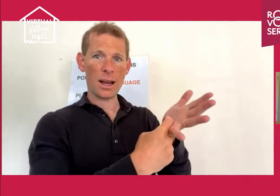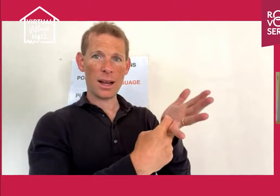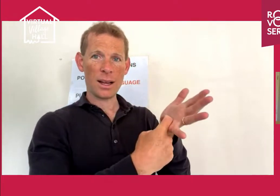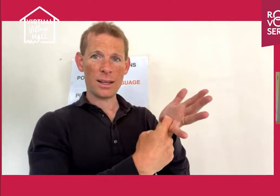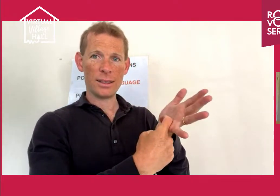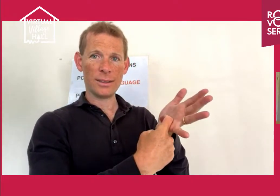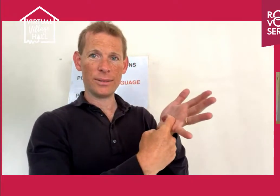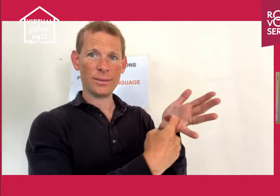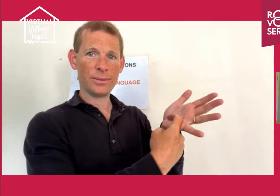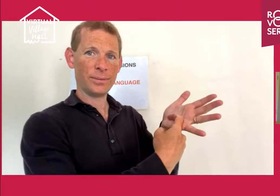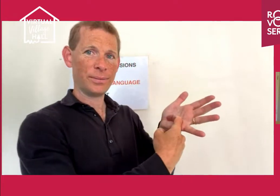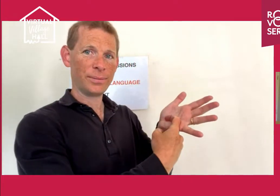R,